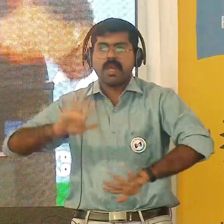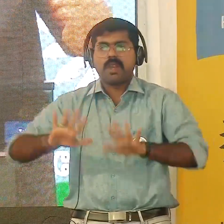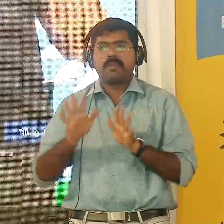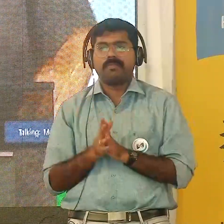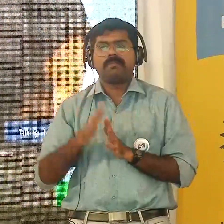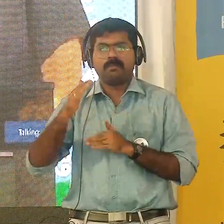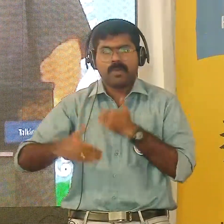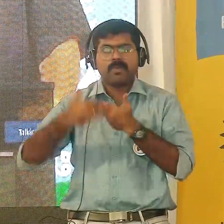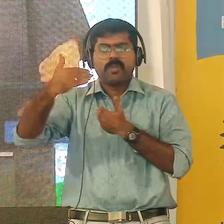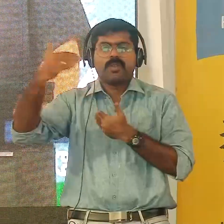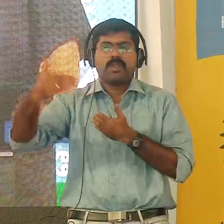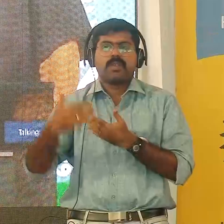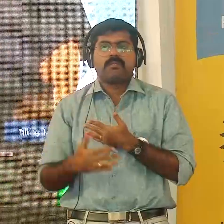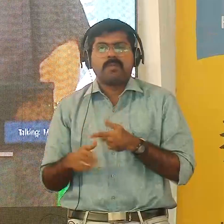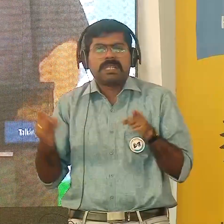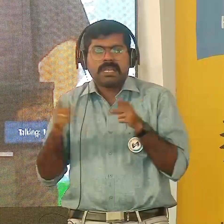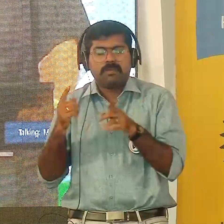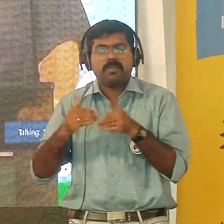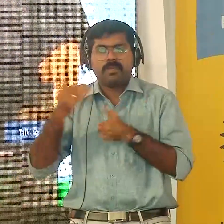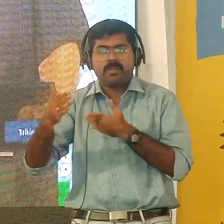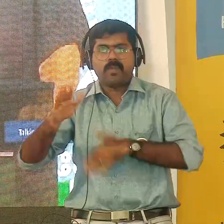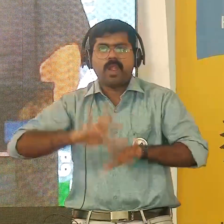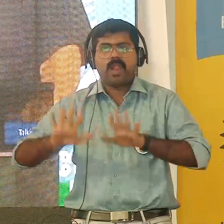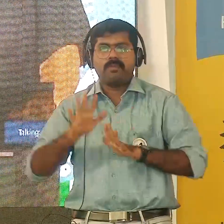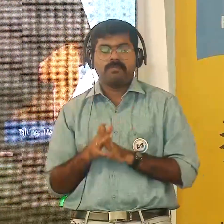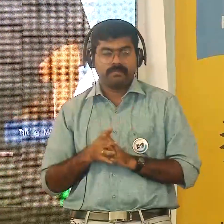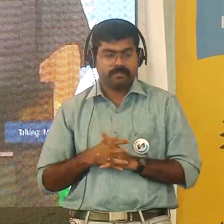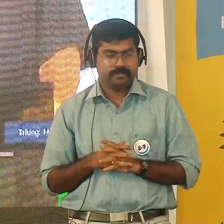over the next, the short and medium term. So